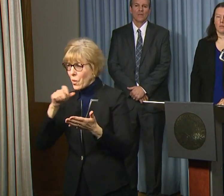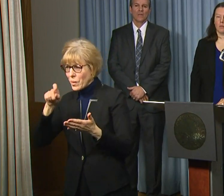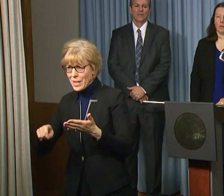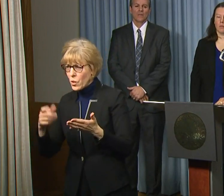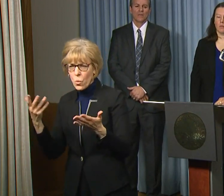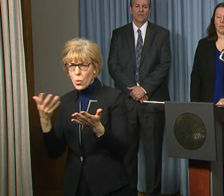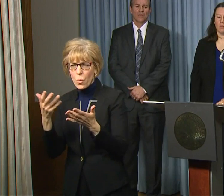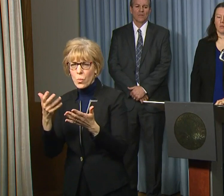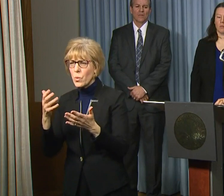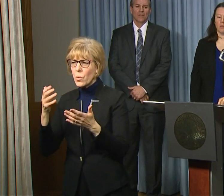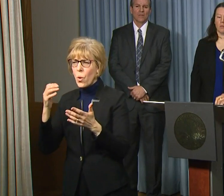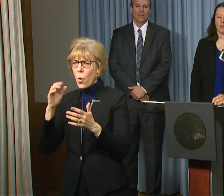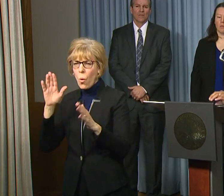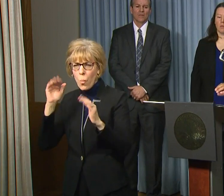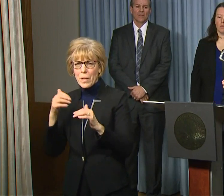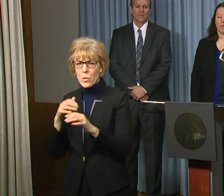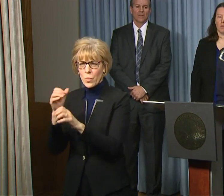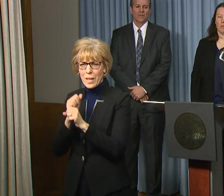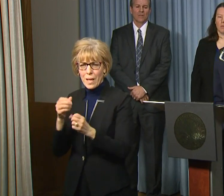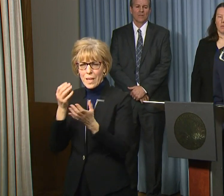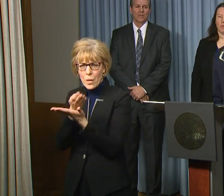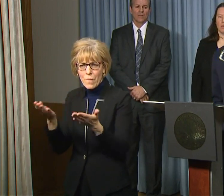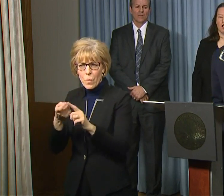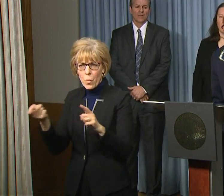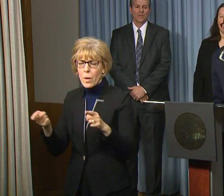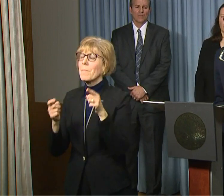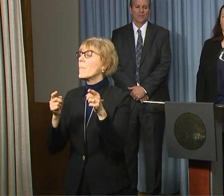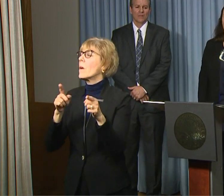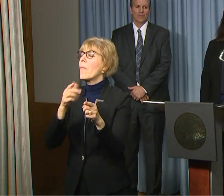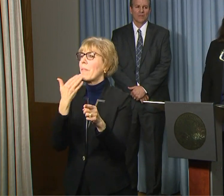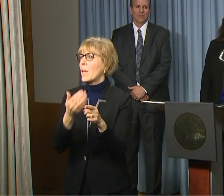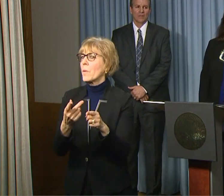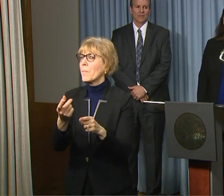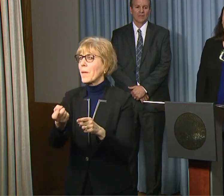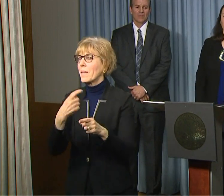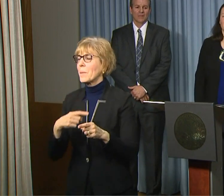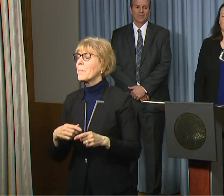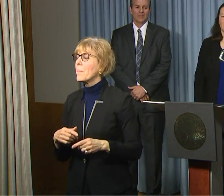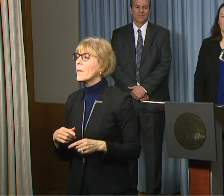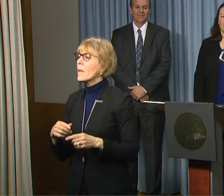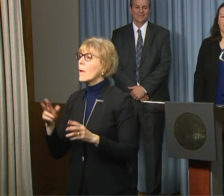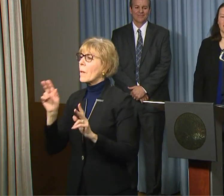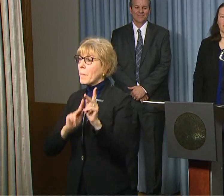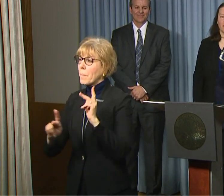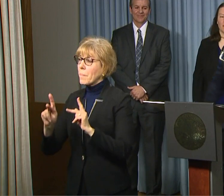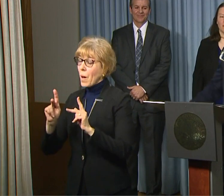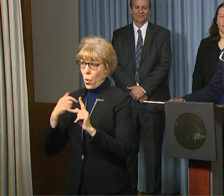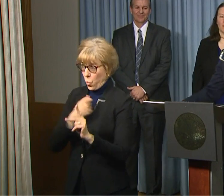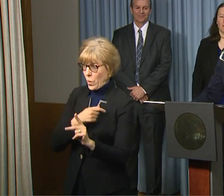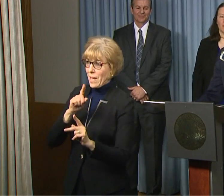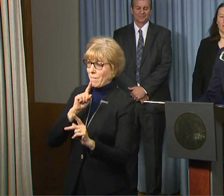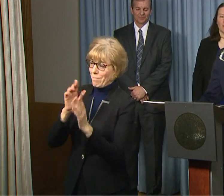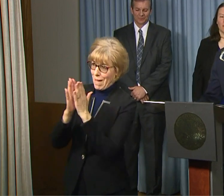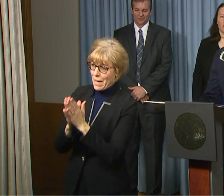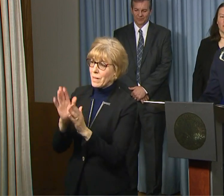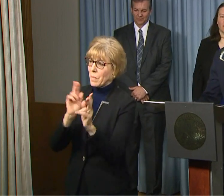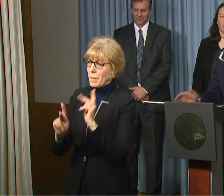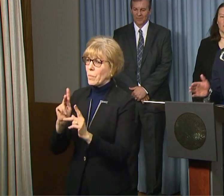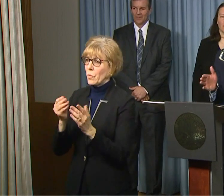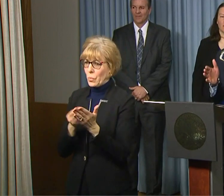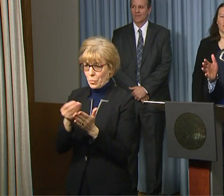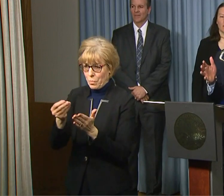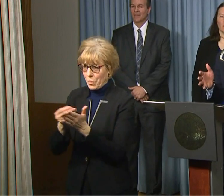follow on that, like people who maybe purchase this equipment who don't really need it? Is that, or where? No. Yeah, no, the question is, are we asking people, thank you, Jenny, asking people to, if we're asking people to